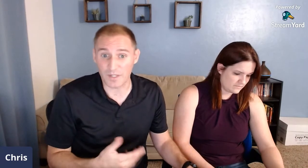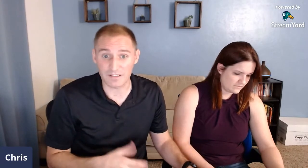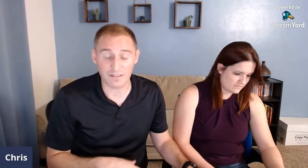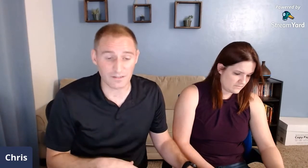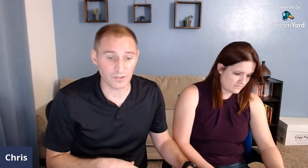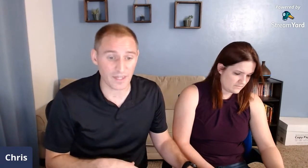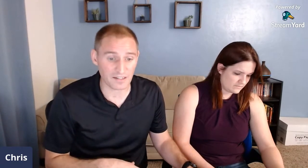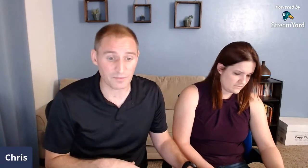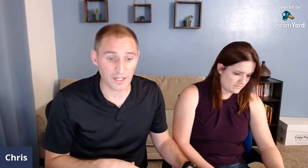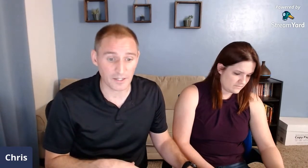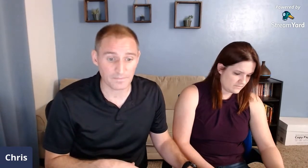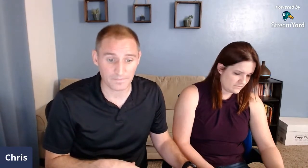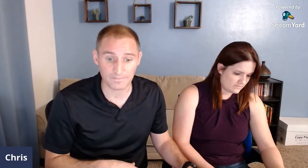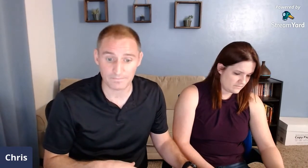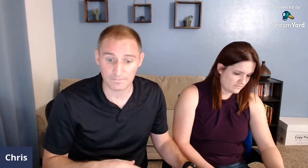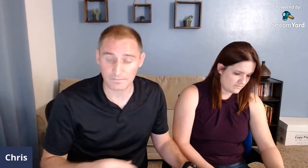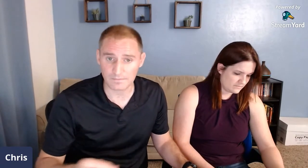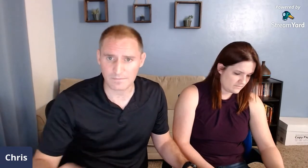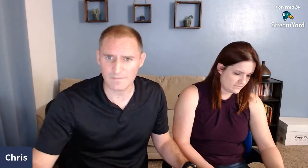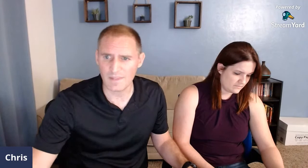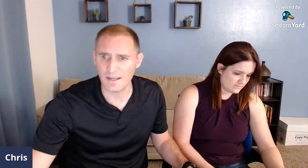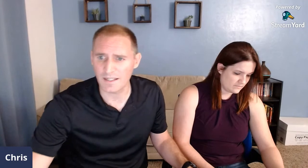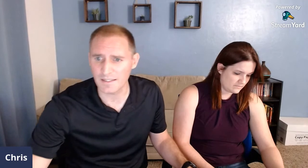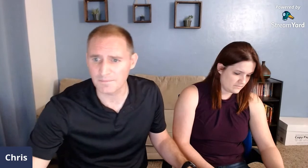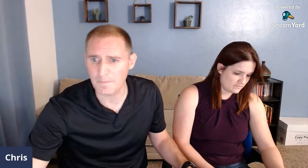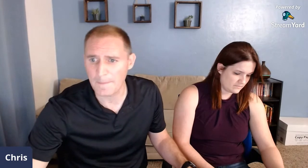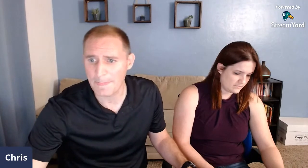a fun way to do that as well.